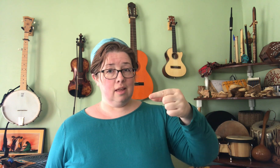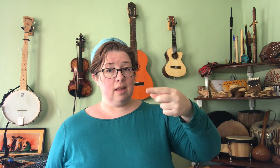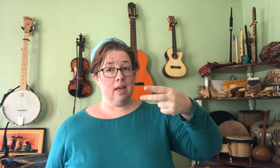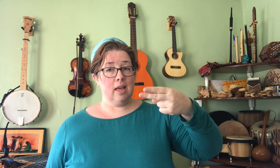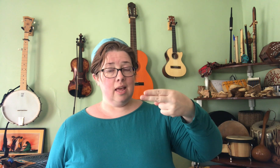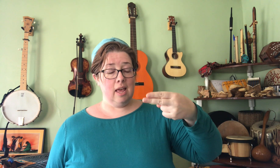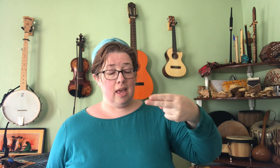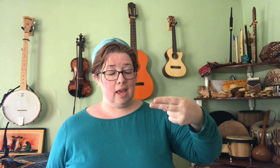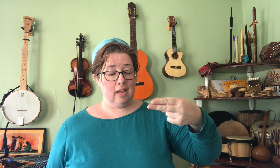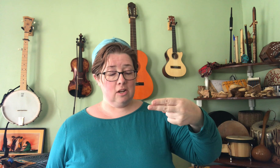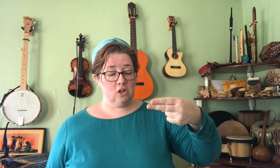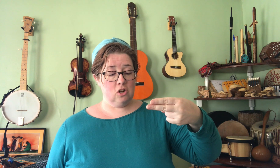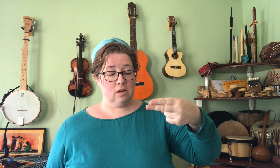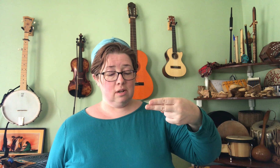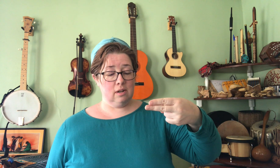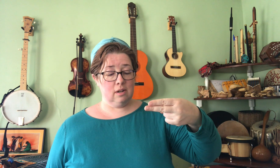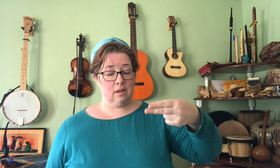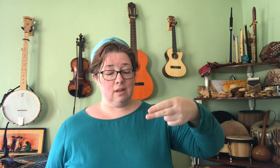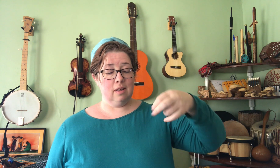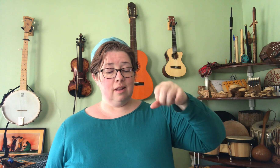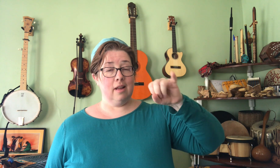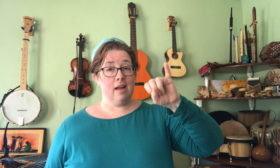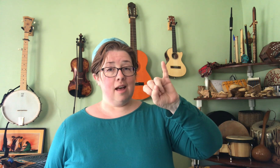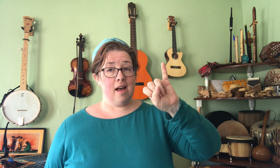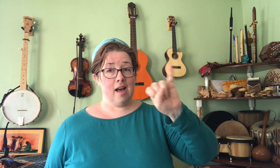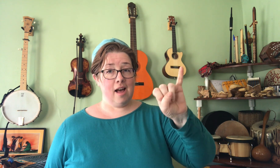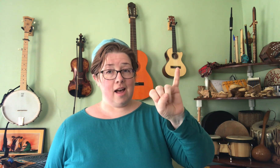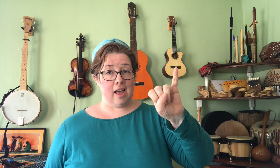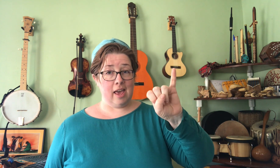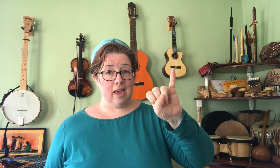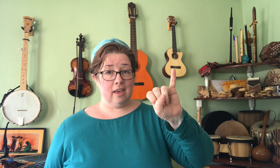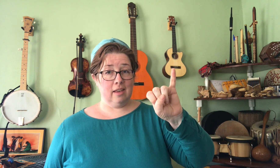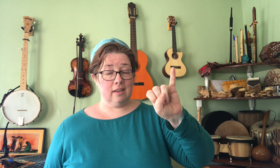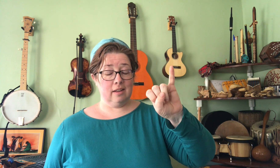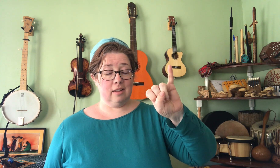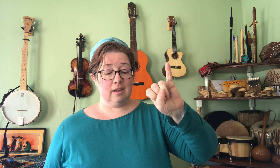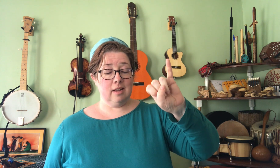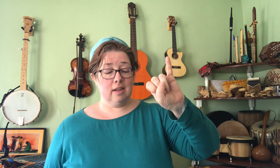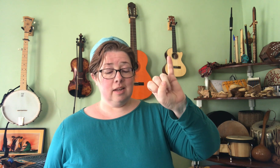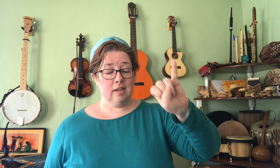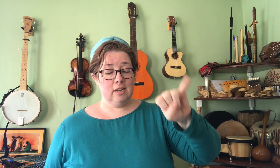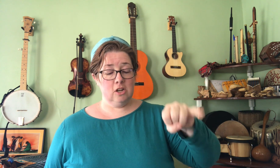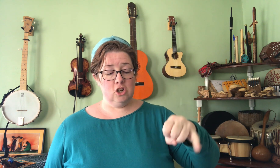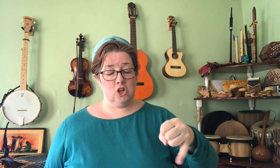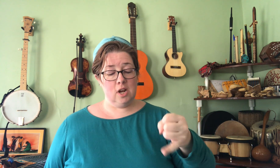H. I. J.